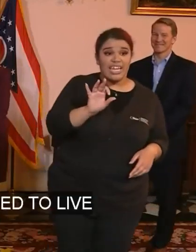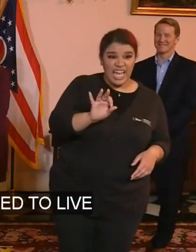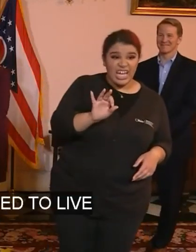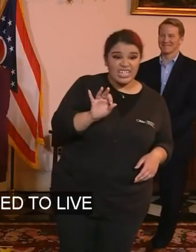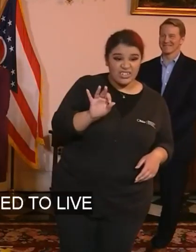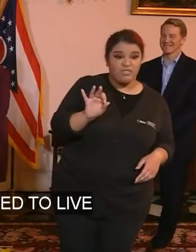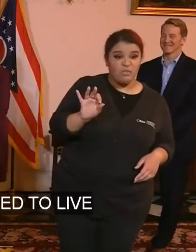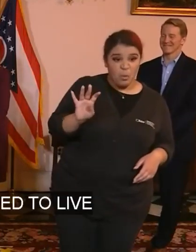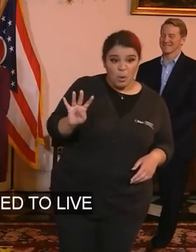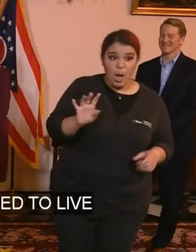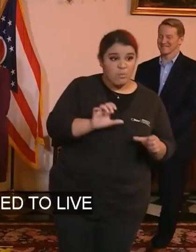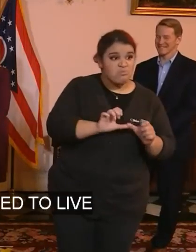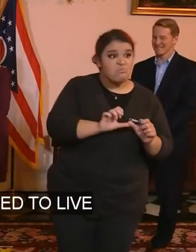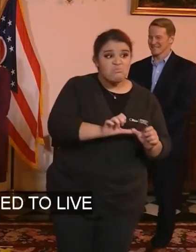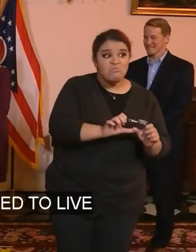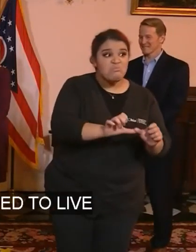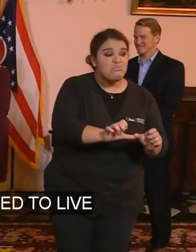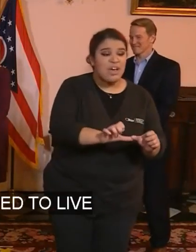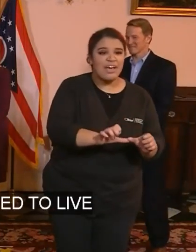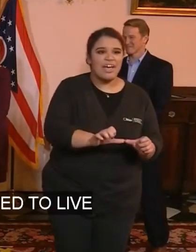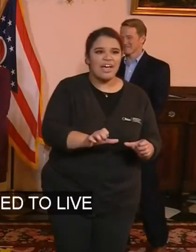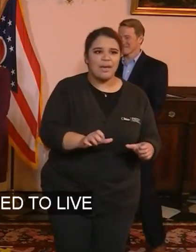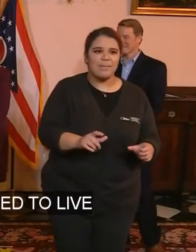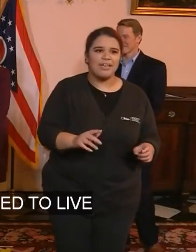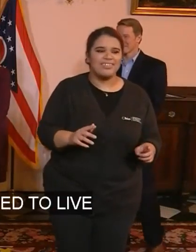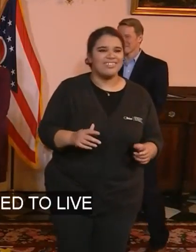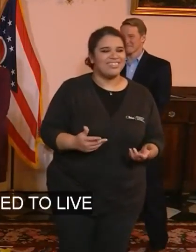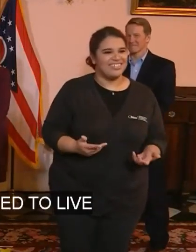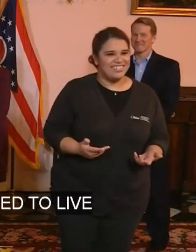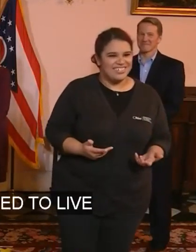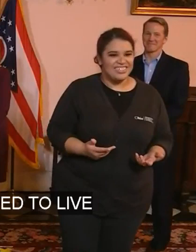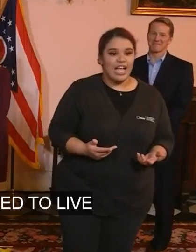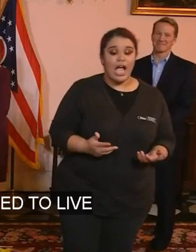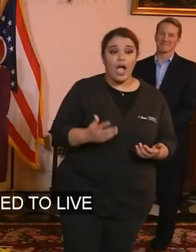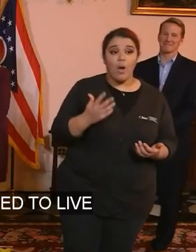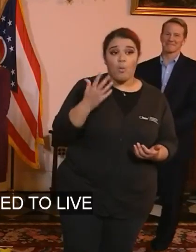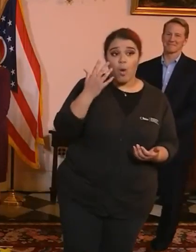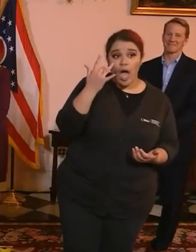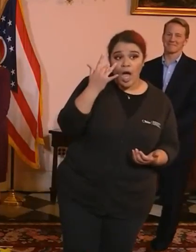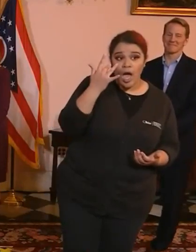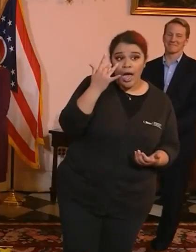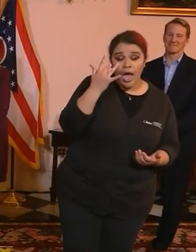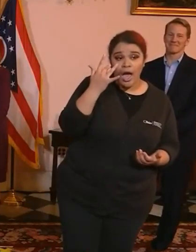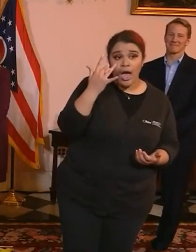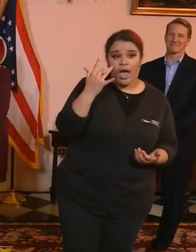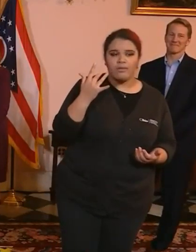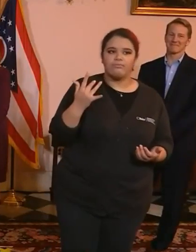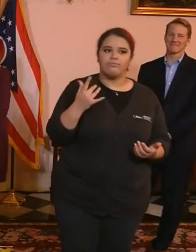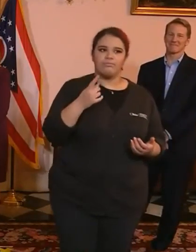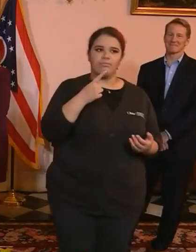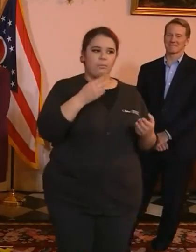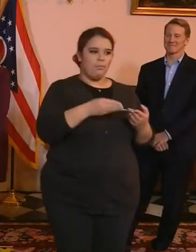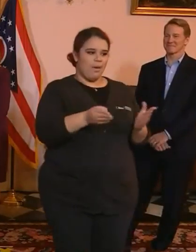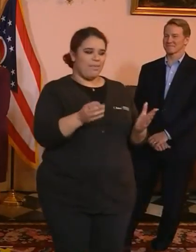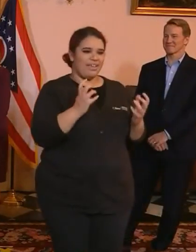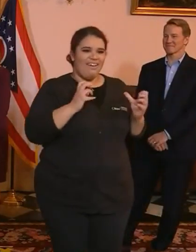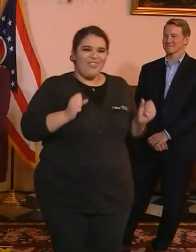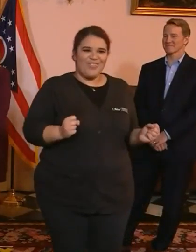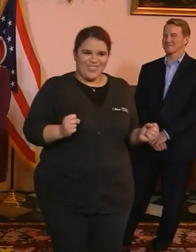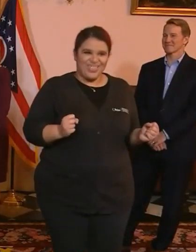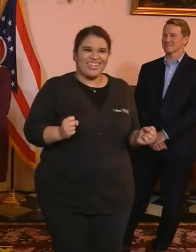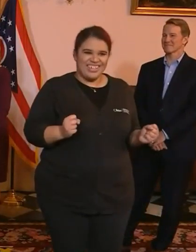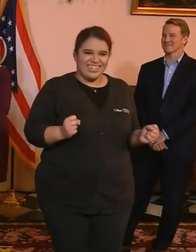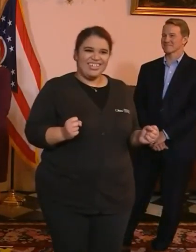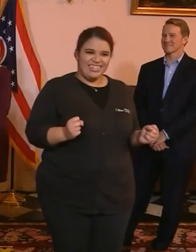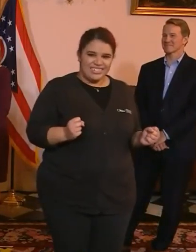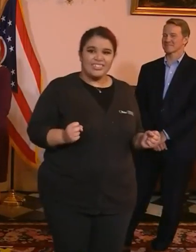And almost 2/3 of that came from this vast field called public health, and it's an evolving field. Like the epidemics we face